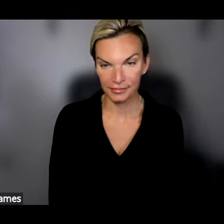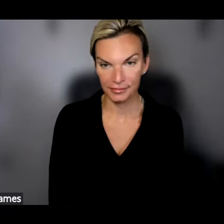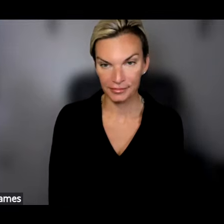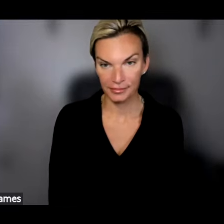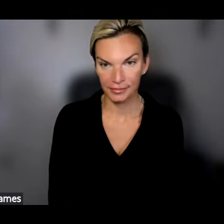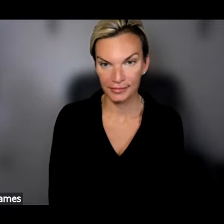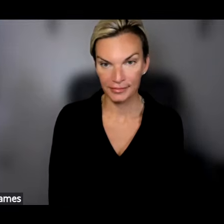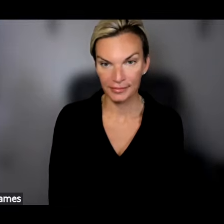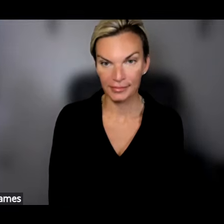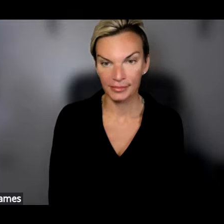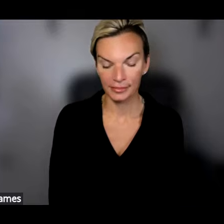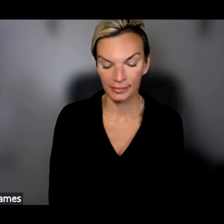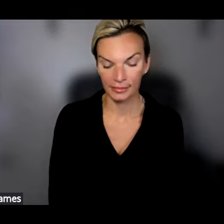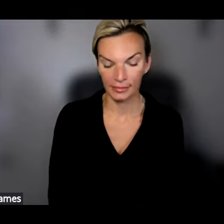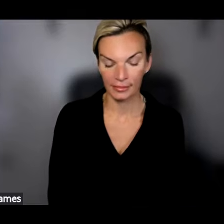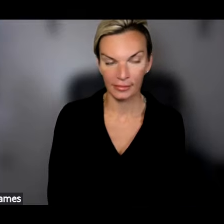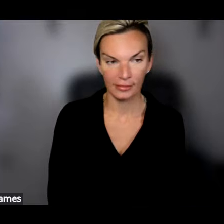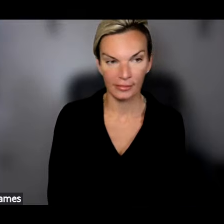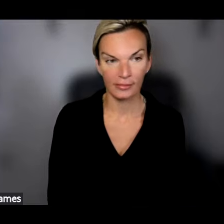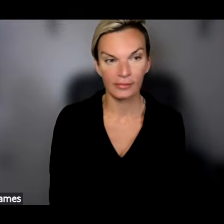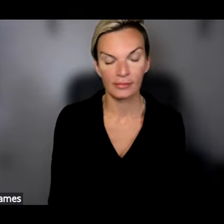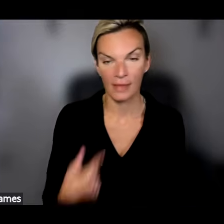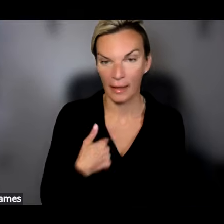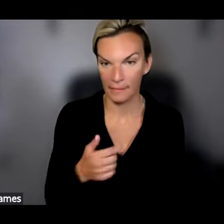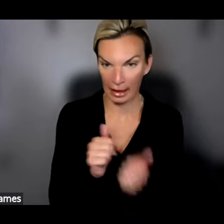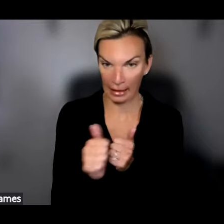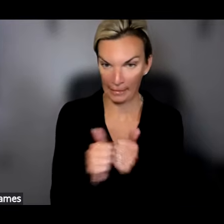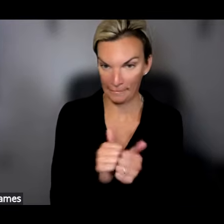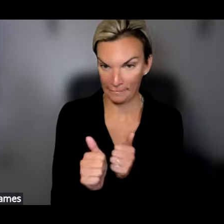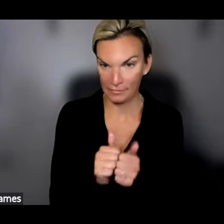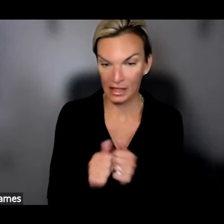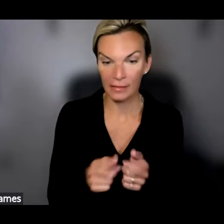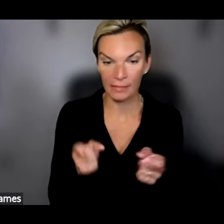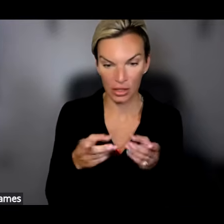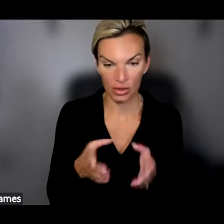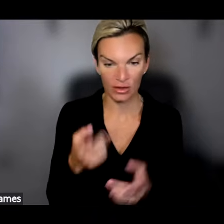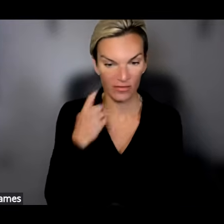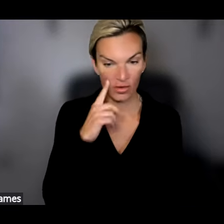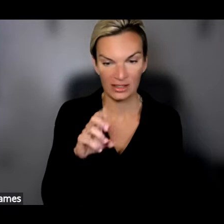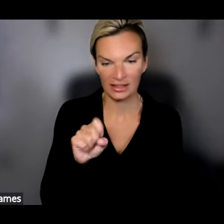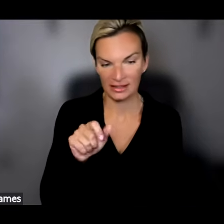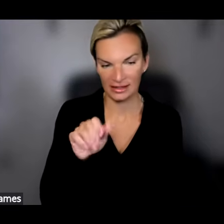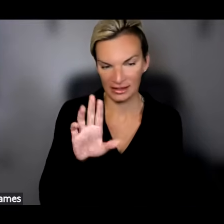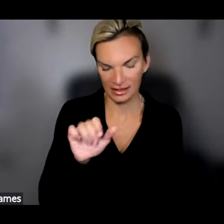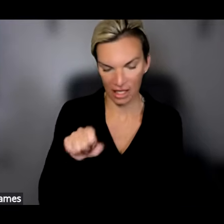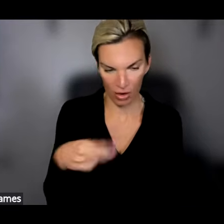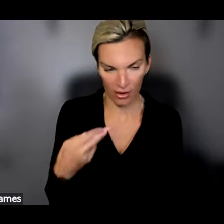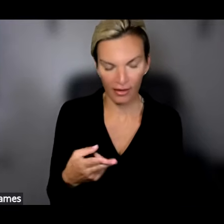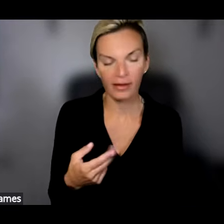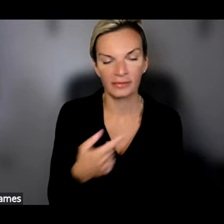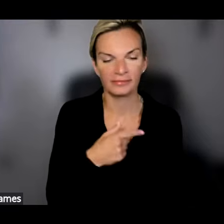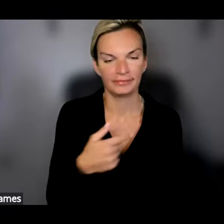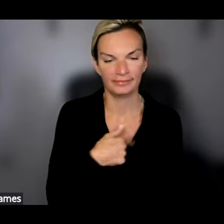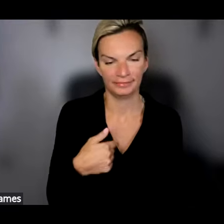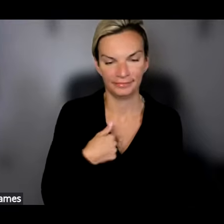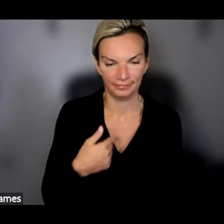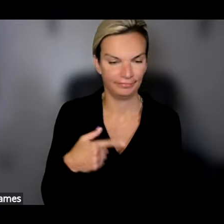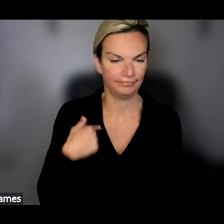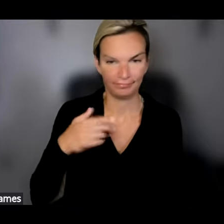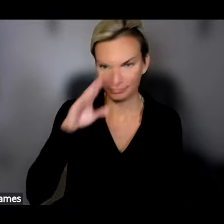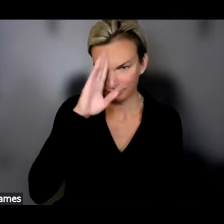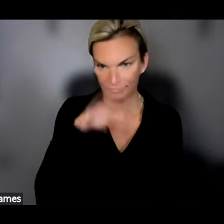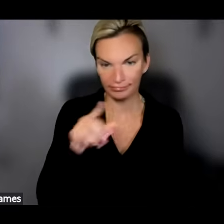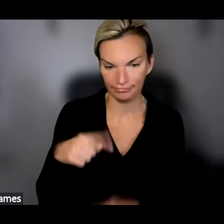I'm first and foremost, I'm a campaign manager for Sarah Kim Benzie. My history goes back with her to 2017 when I was her